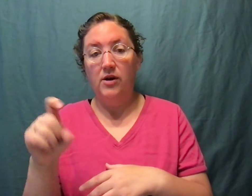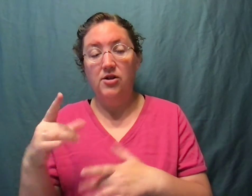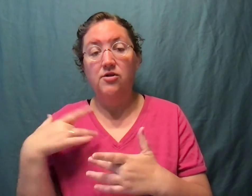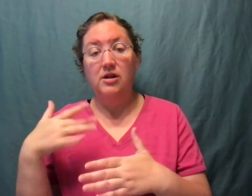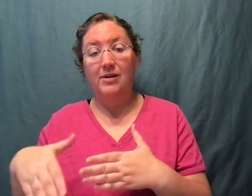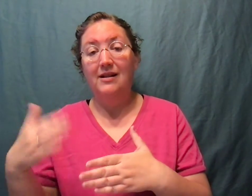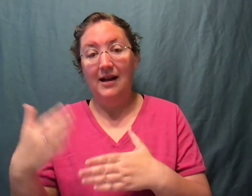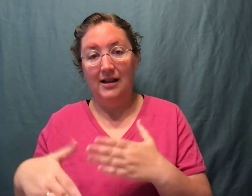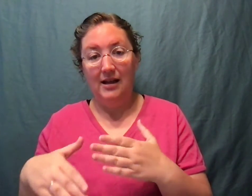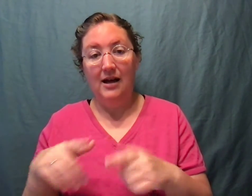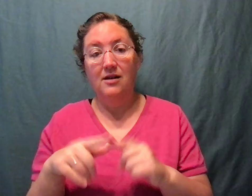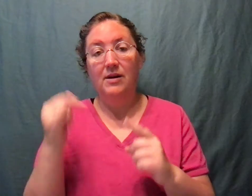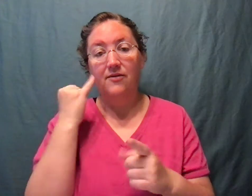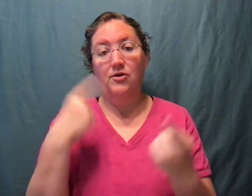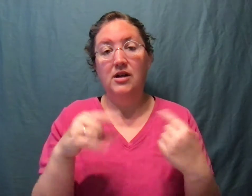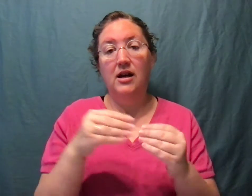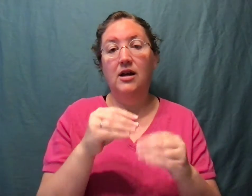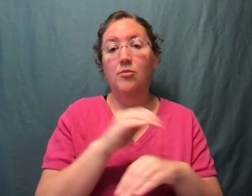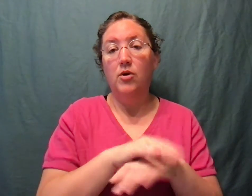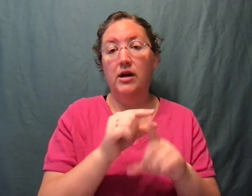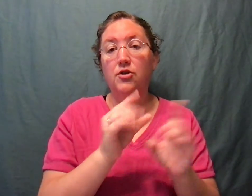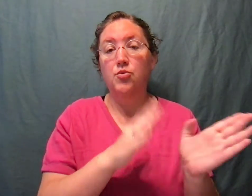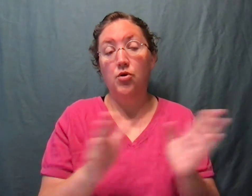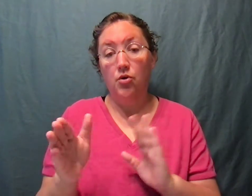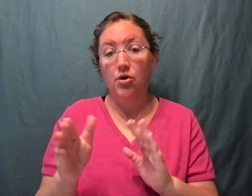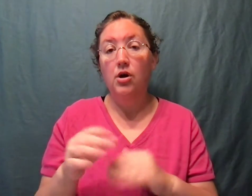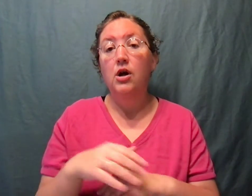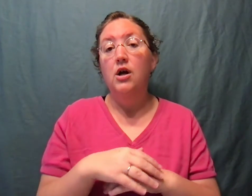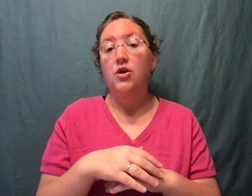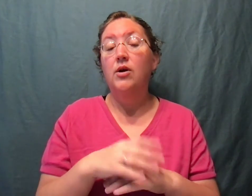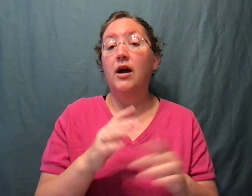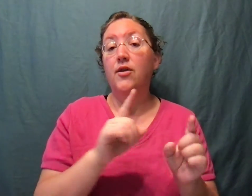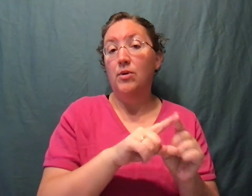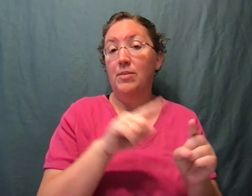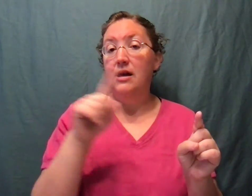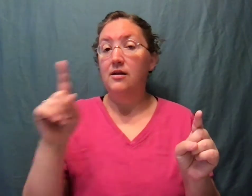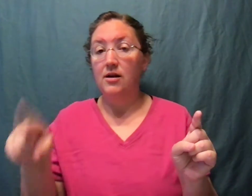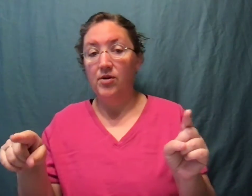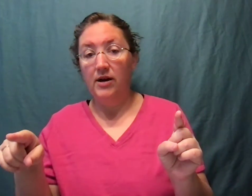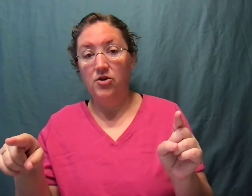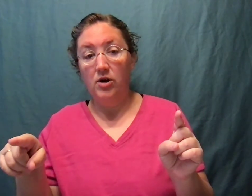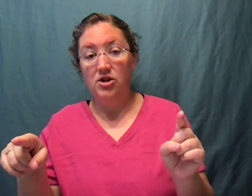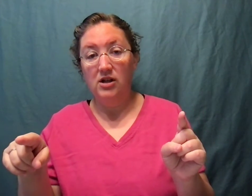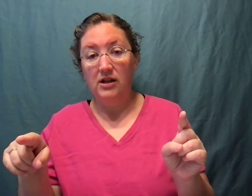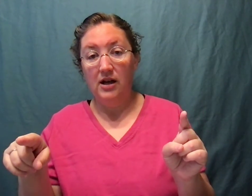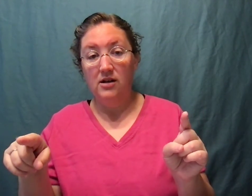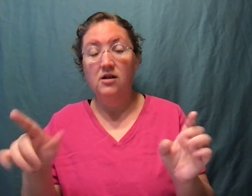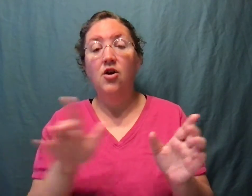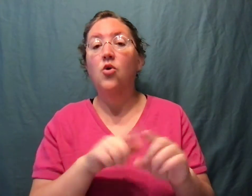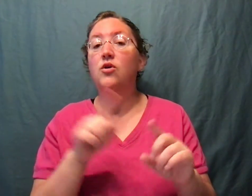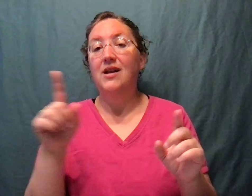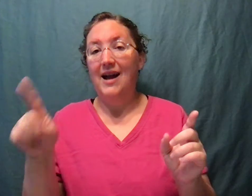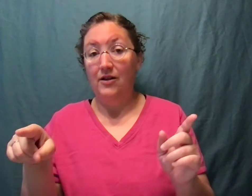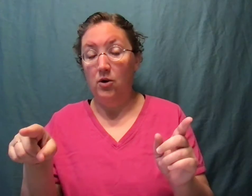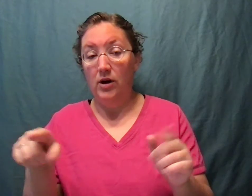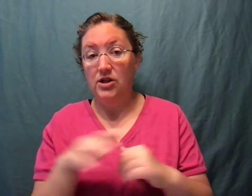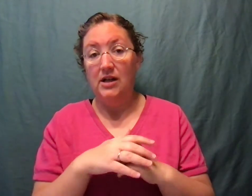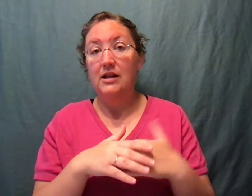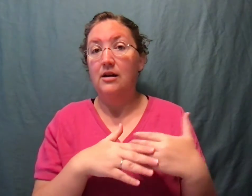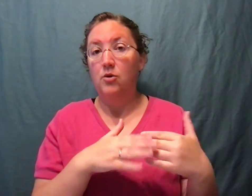questions are typically at the end, but if you're signing in a more English word order, you can either repeat the WH question at the end, or you can add the question at the